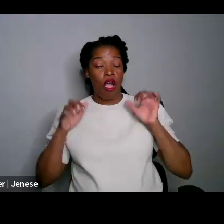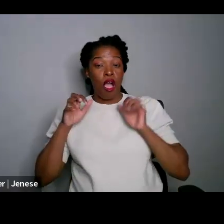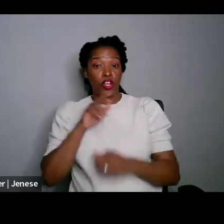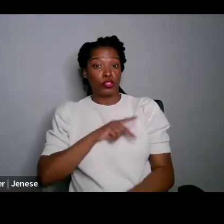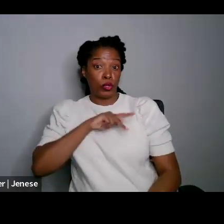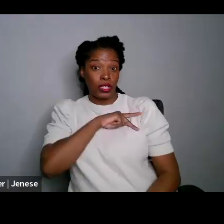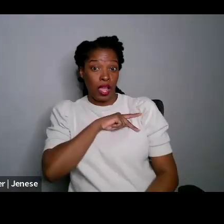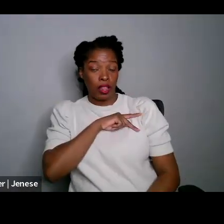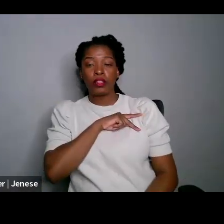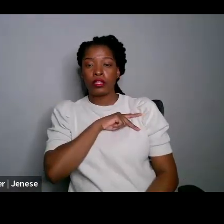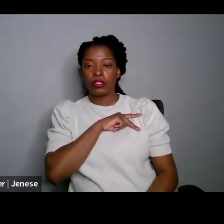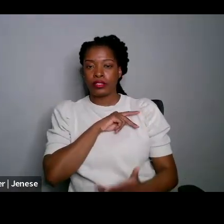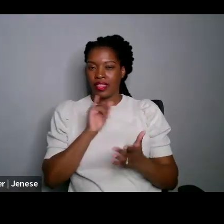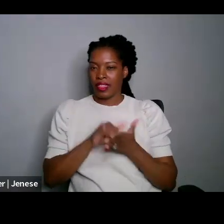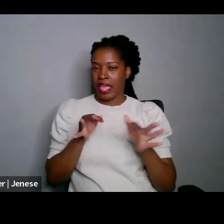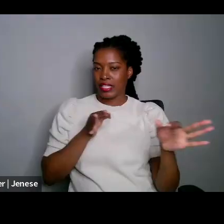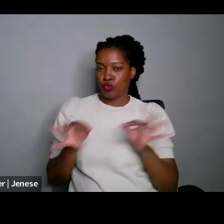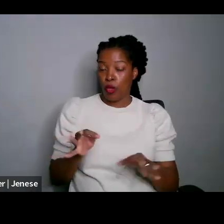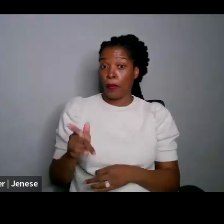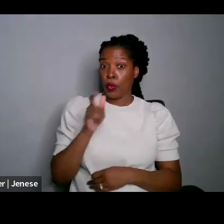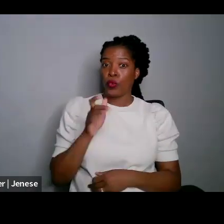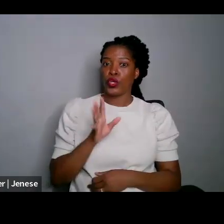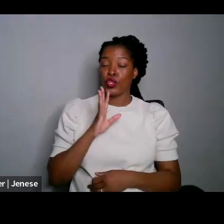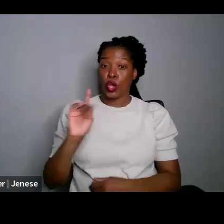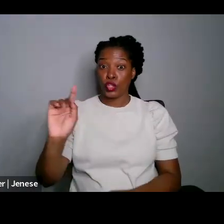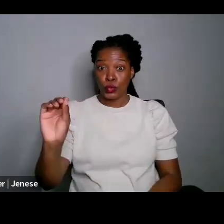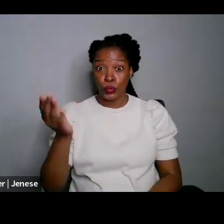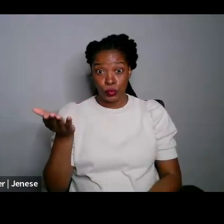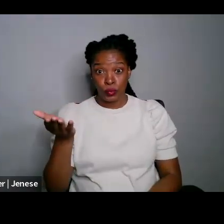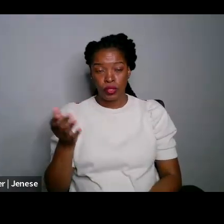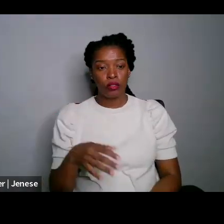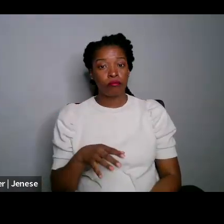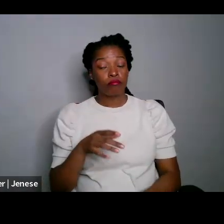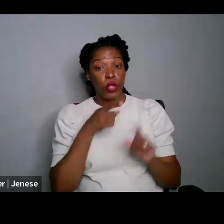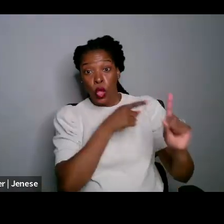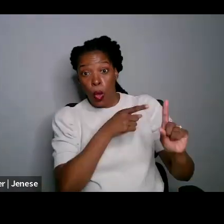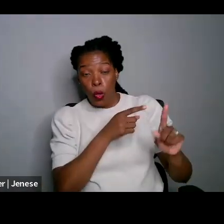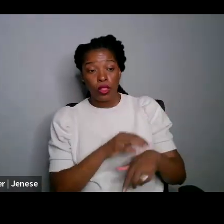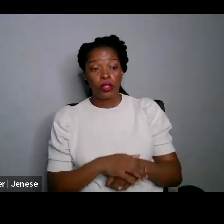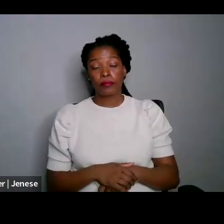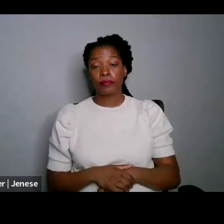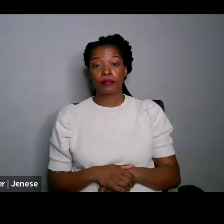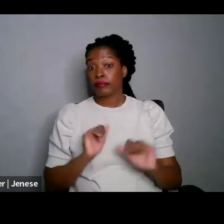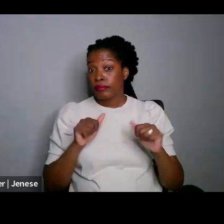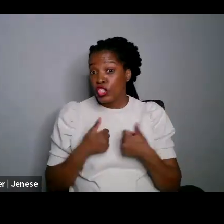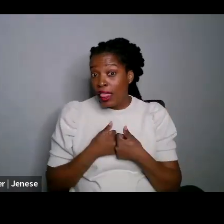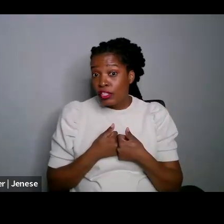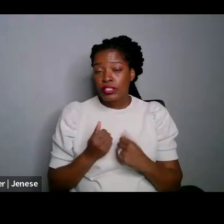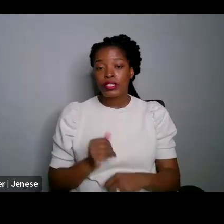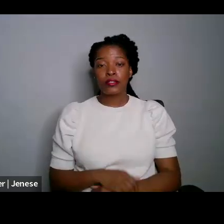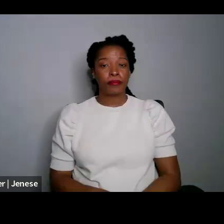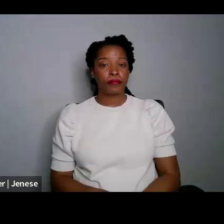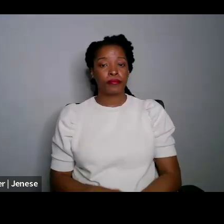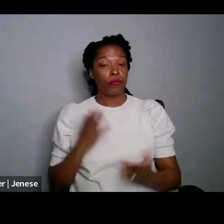to. Include their goals, their challenges, what motivates them. Then you can